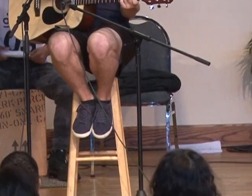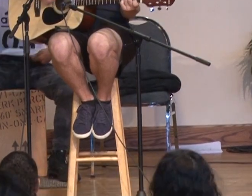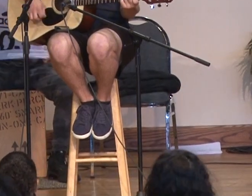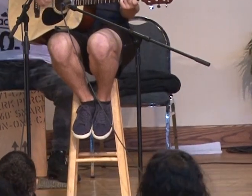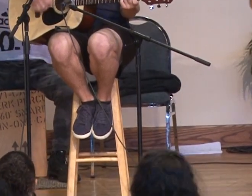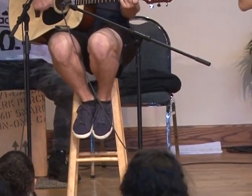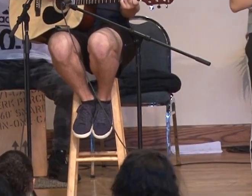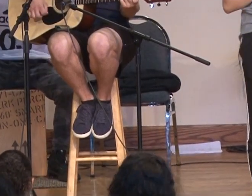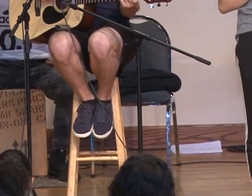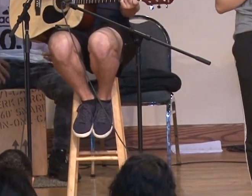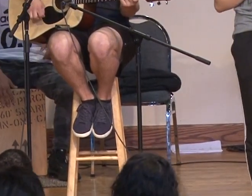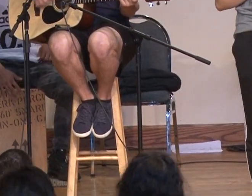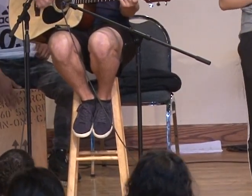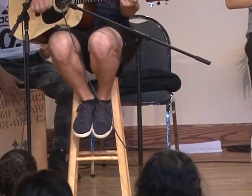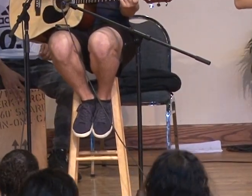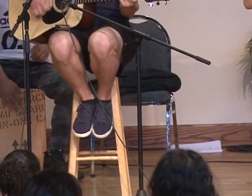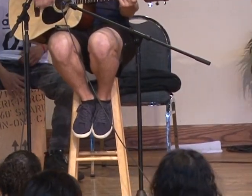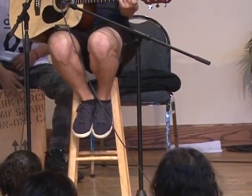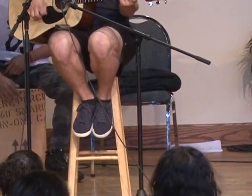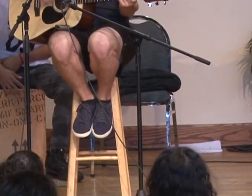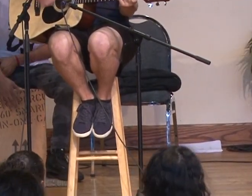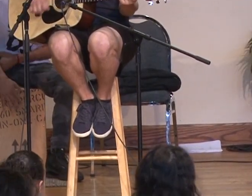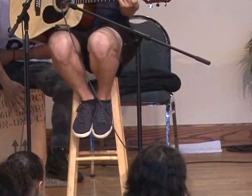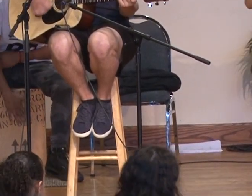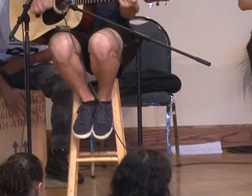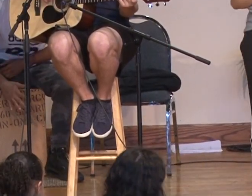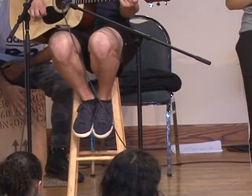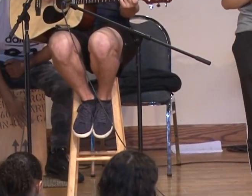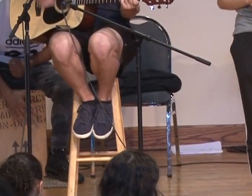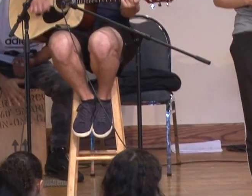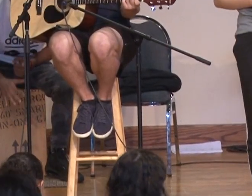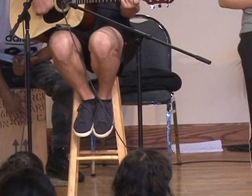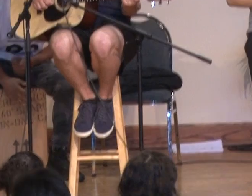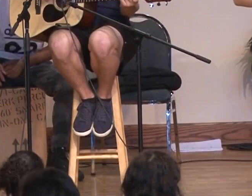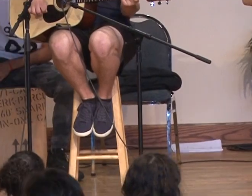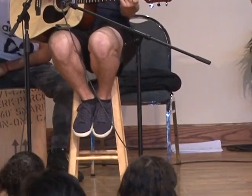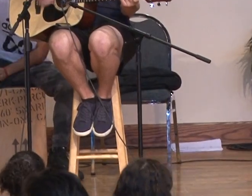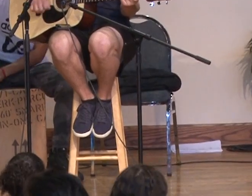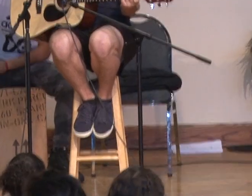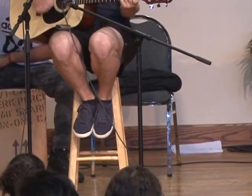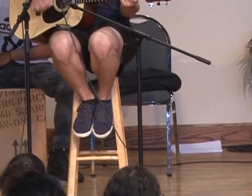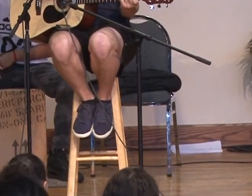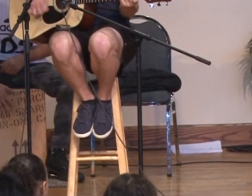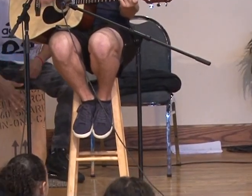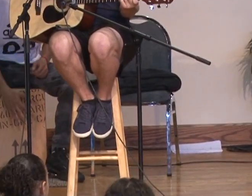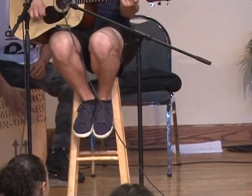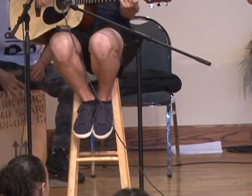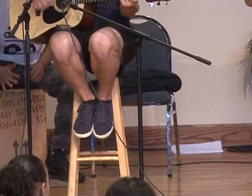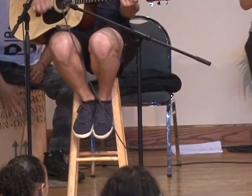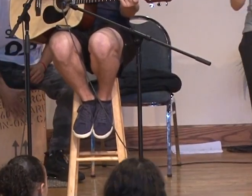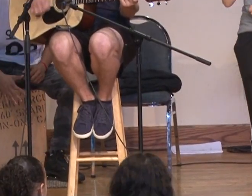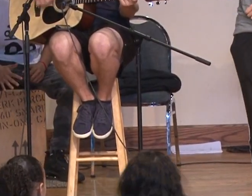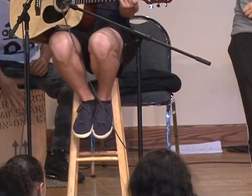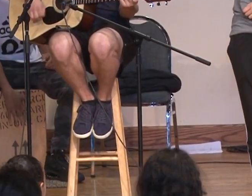Fill our praise, fill our praise. Come and let your presence fill